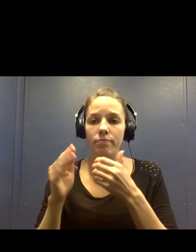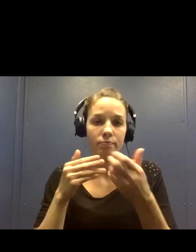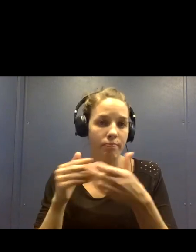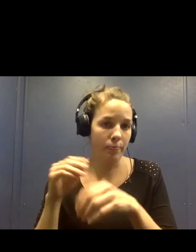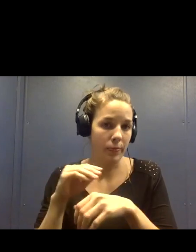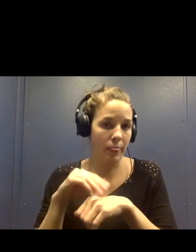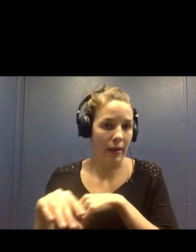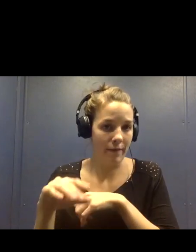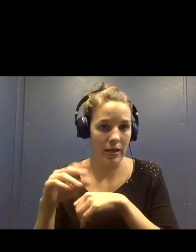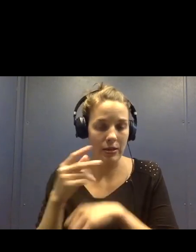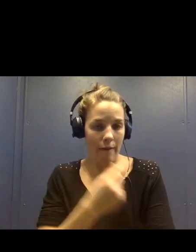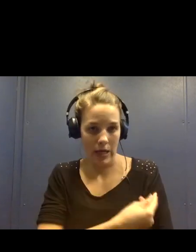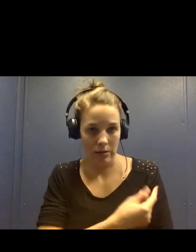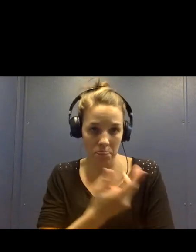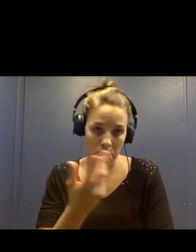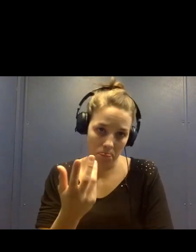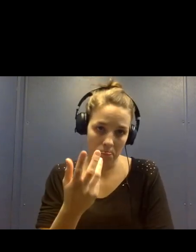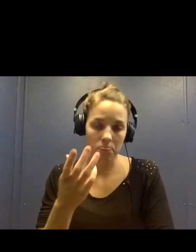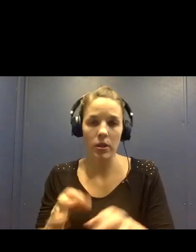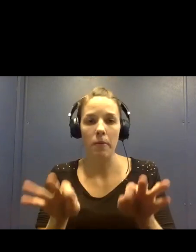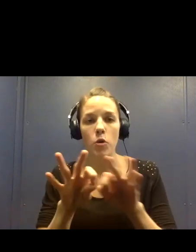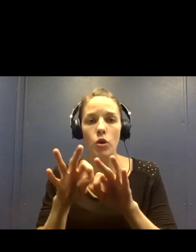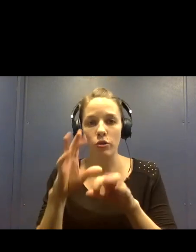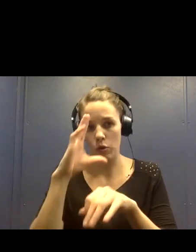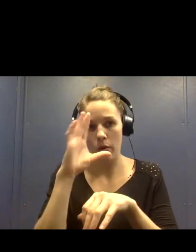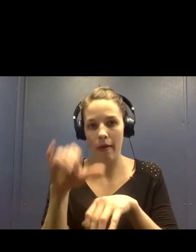affect vaccines is very important to know.